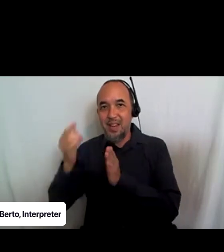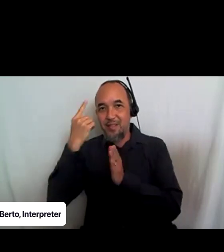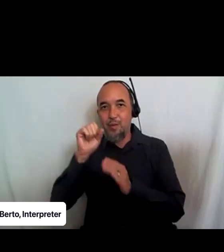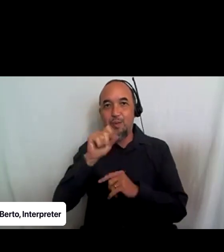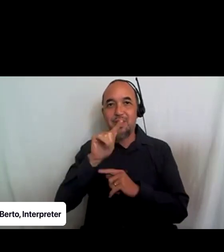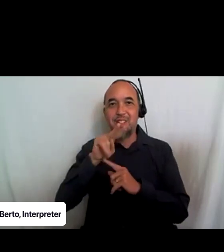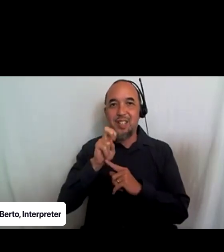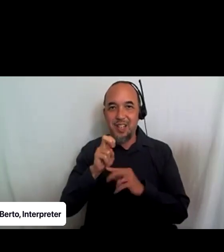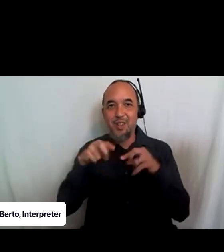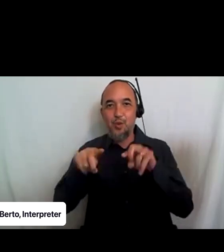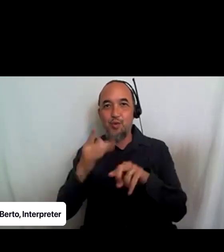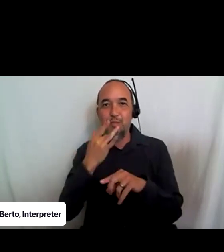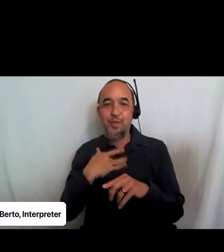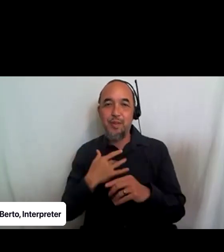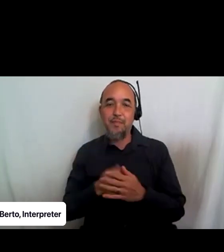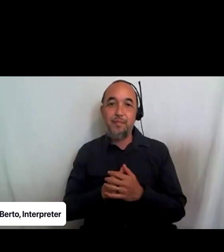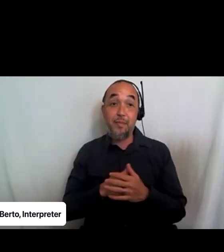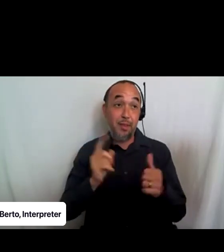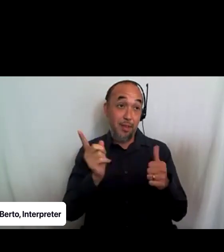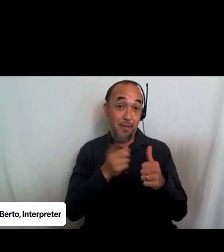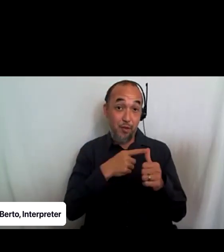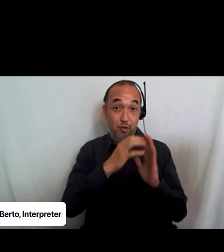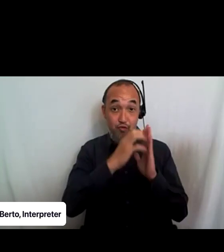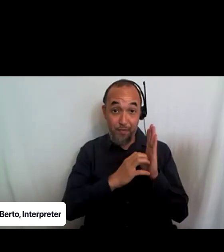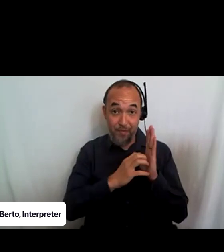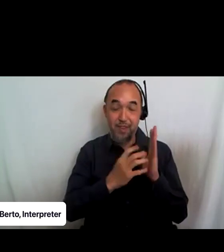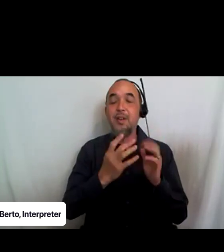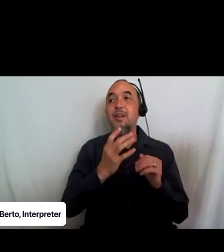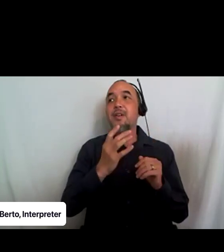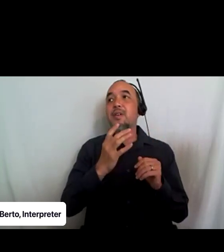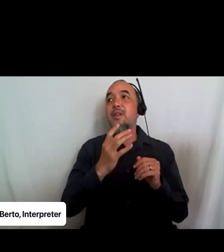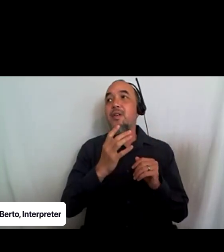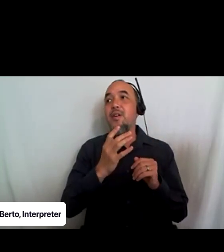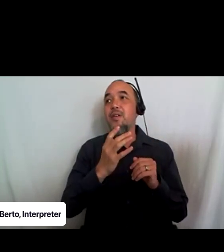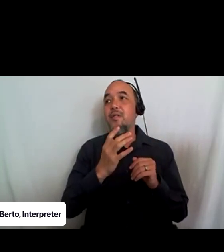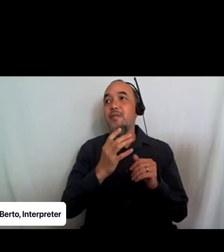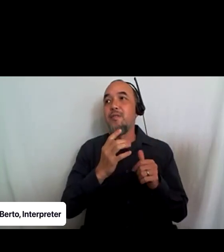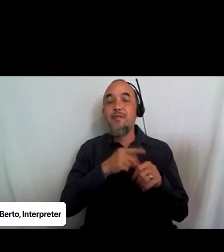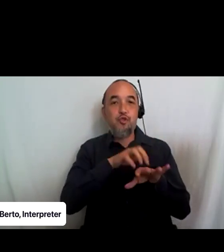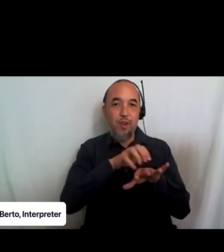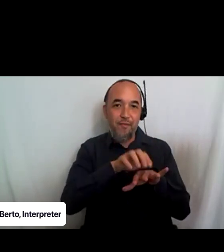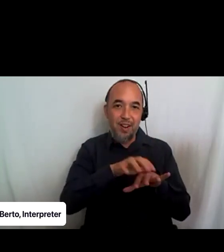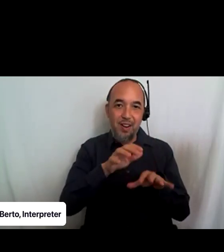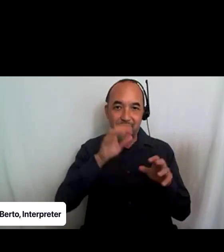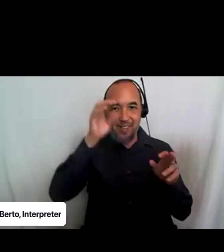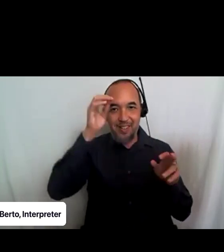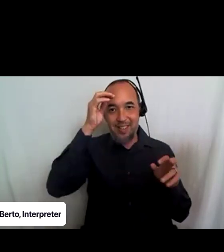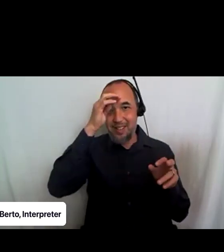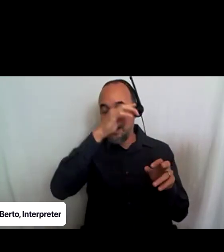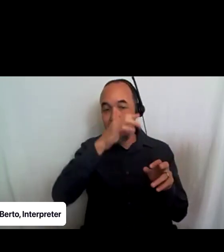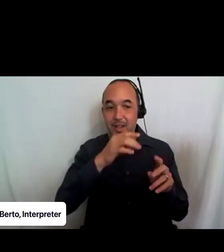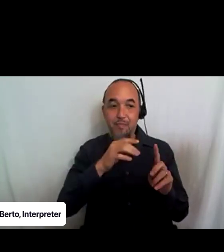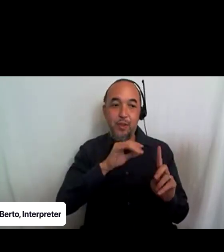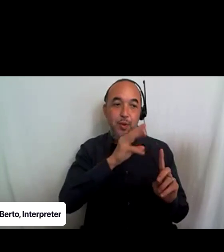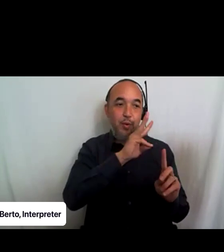Well, the first draft of the episode was indeed that Wee John and Roach cannot take the sexual tension between Steed and Blackbeard